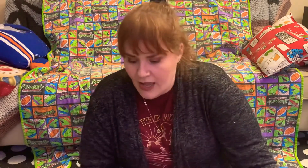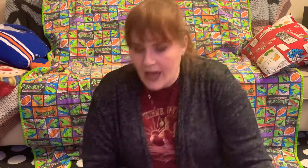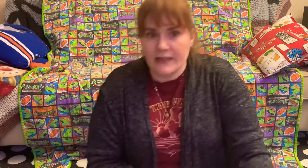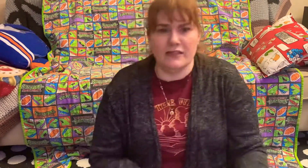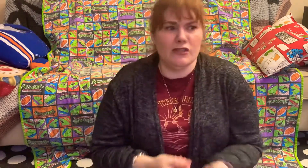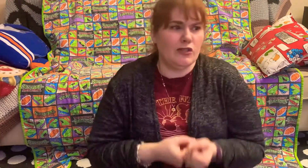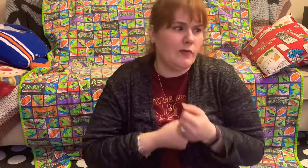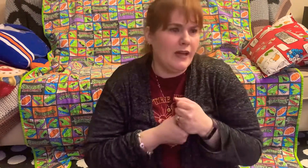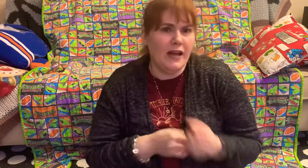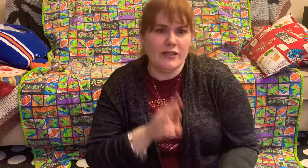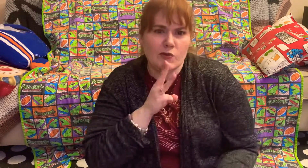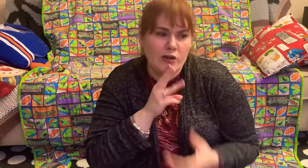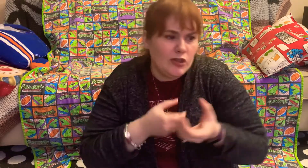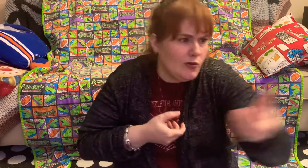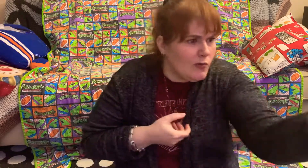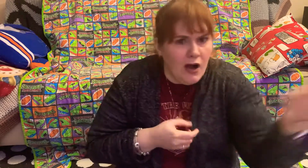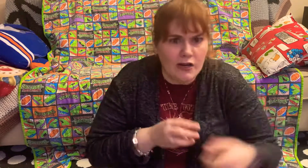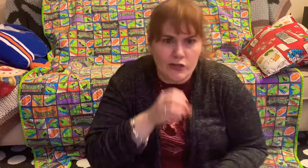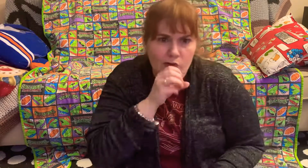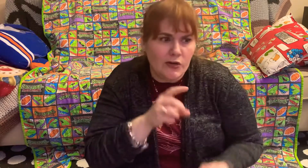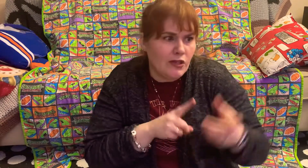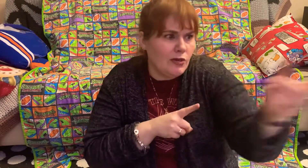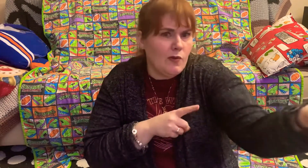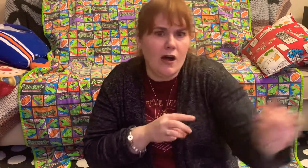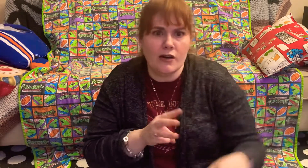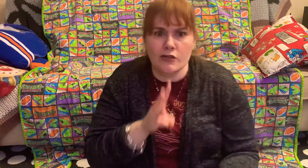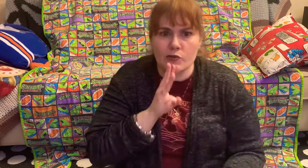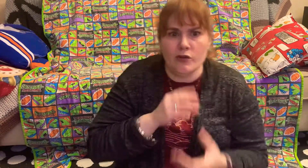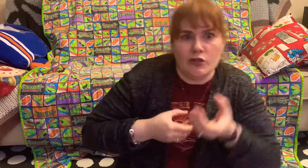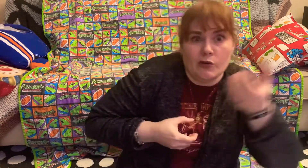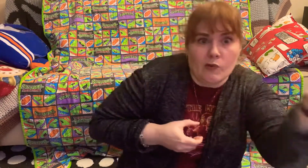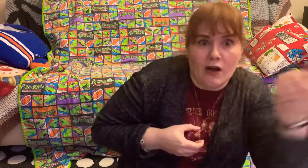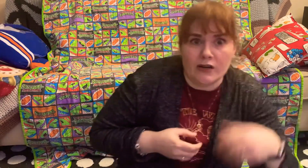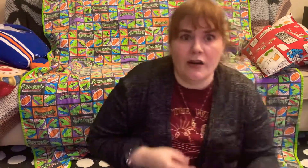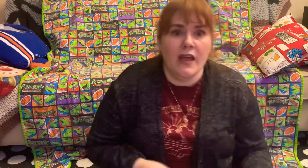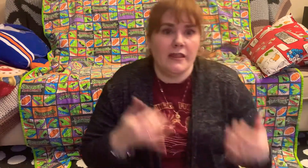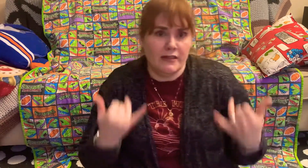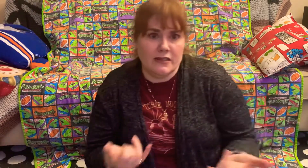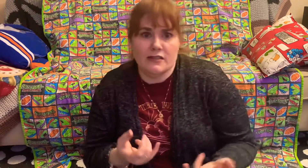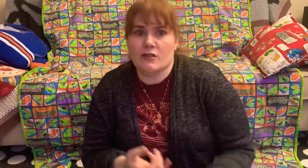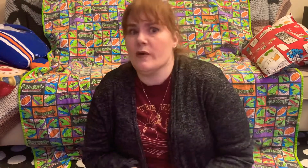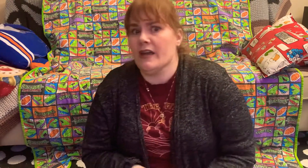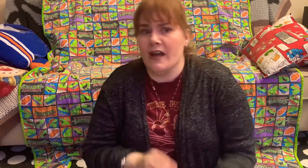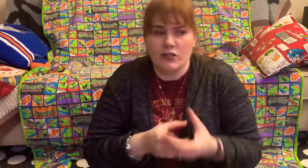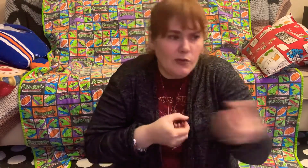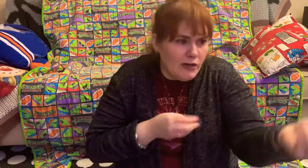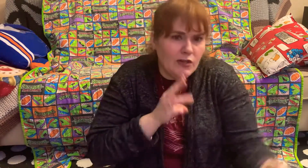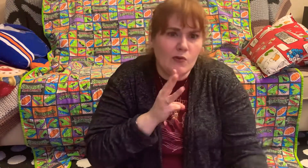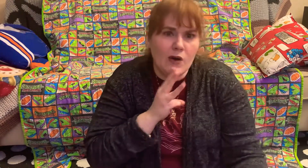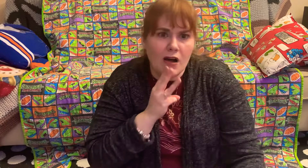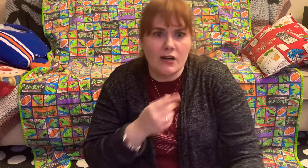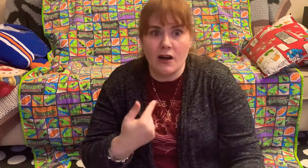This is the way I squirt the water, squirt the water, squirt the water. This is the way I squirt the water. I'm